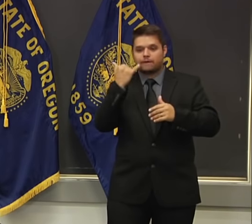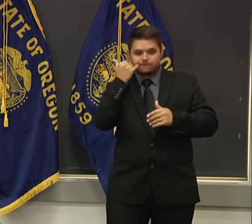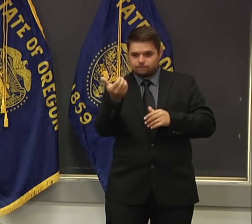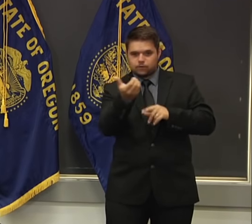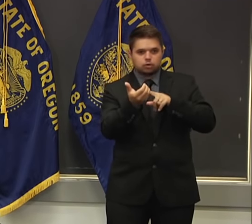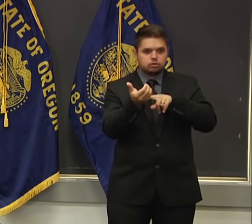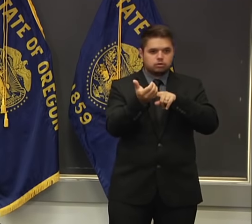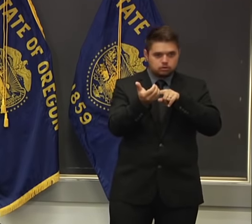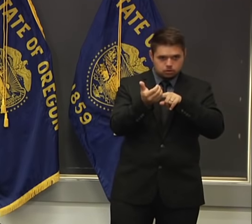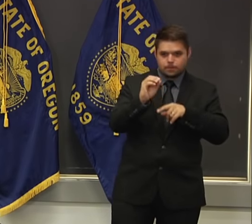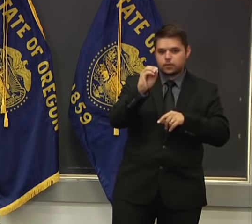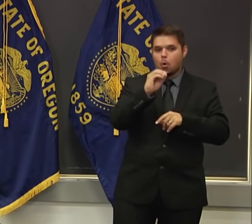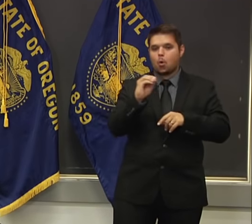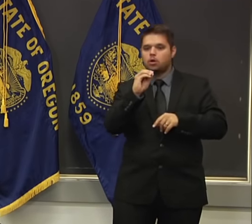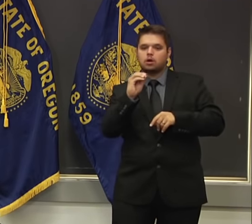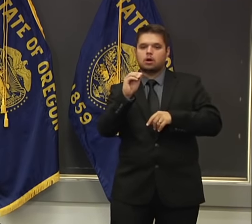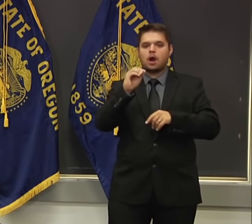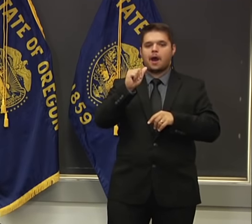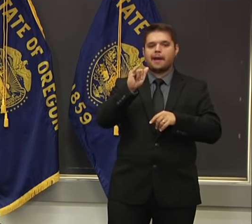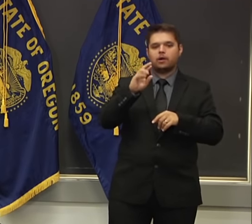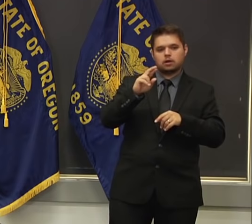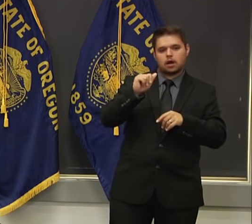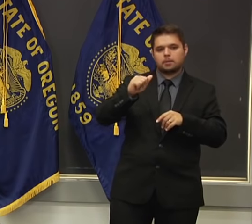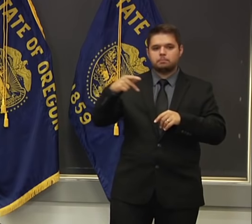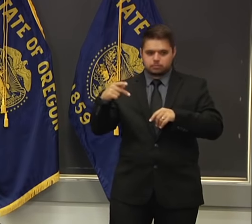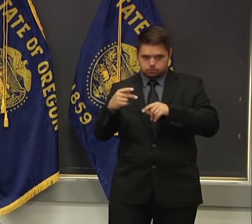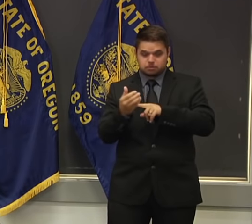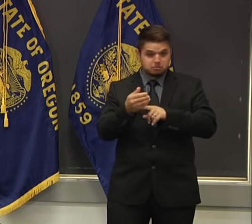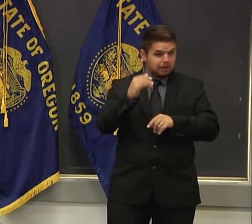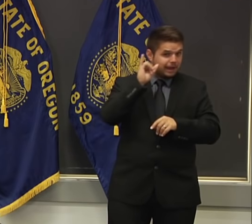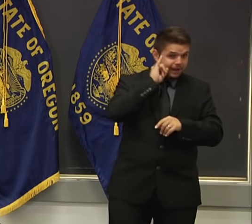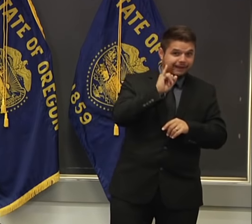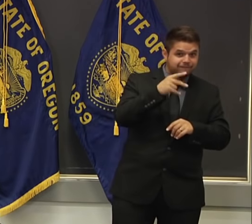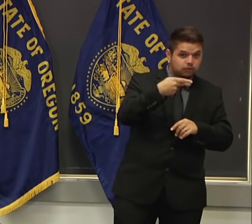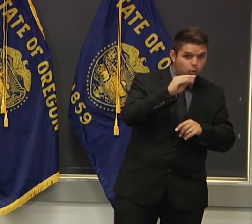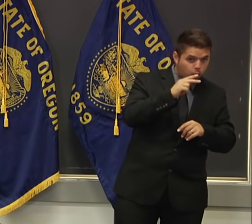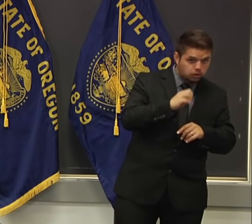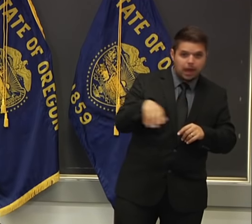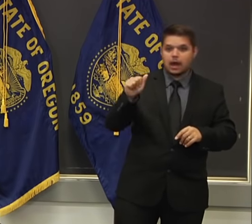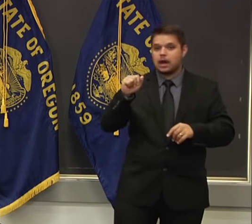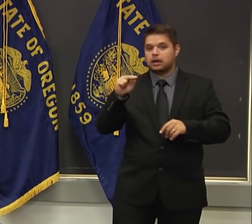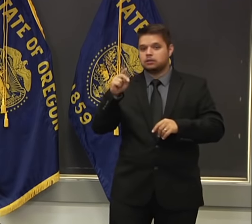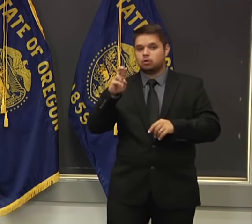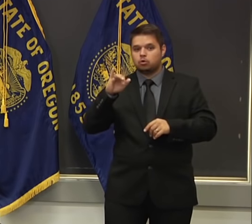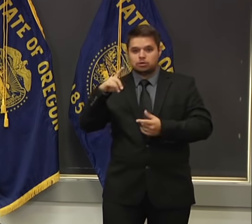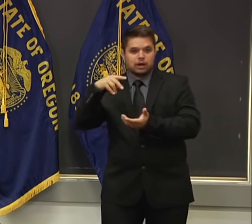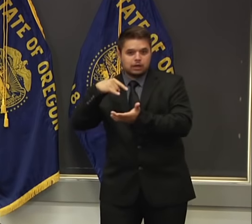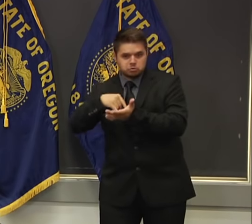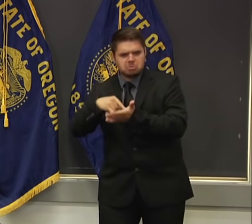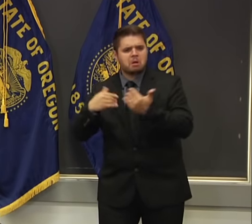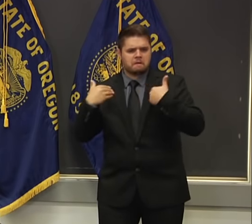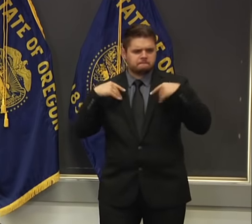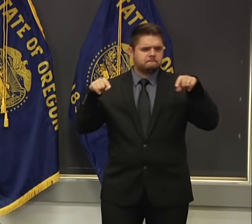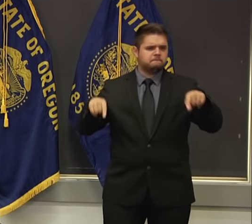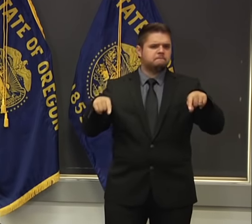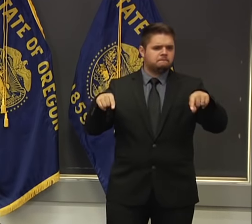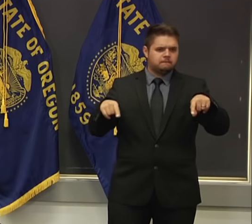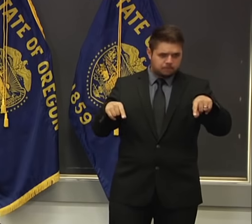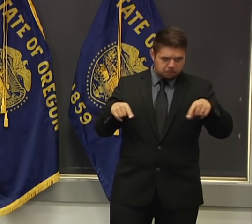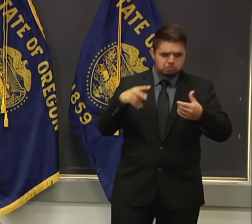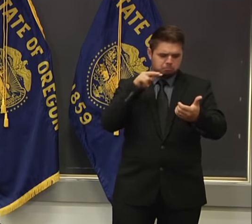app for iPhone and Android, on your smartphone, that is a great way that you can look up and see what your air quality